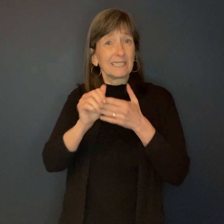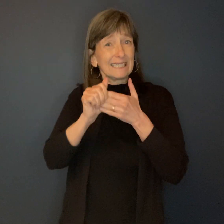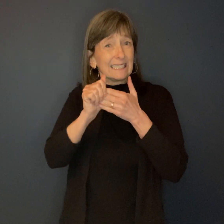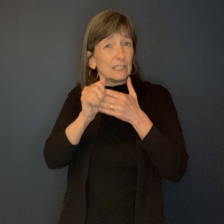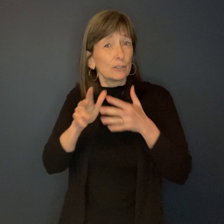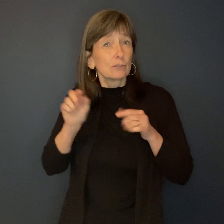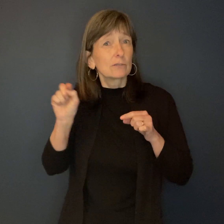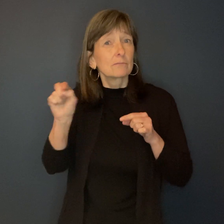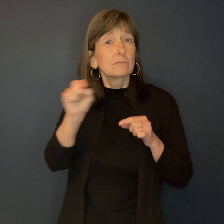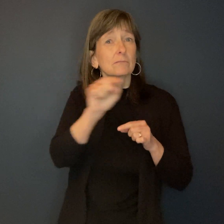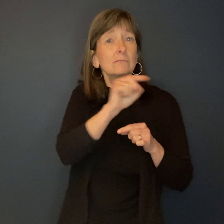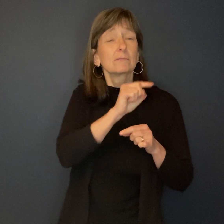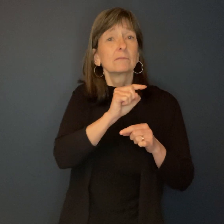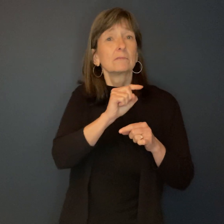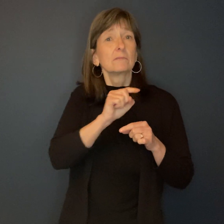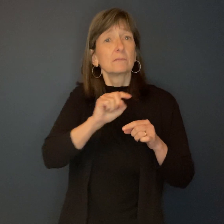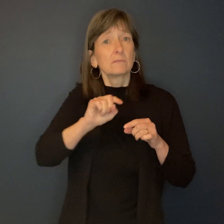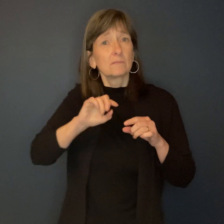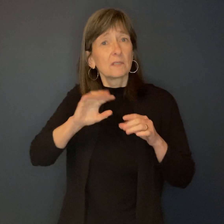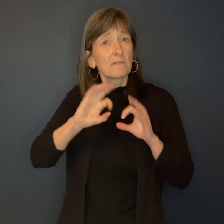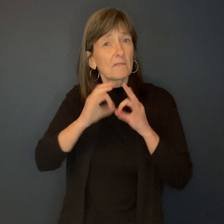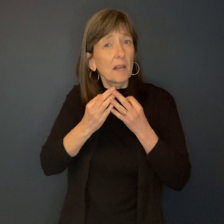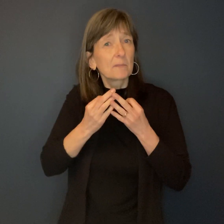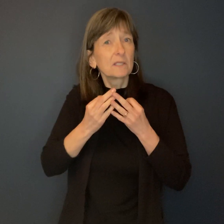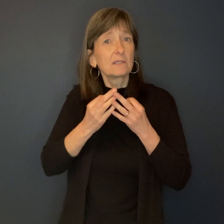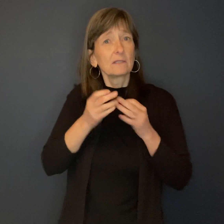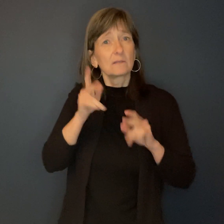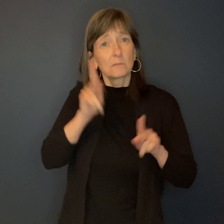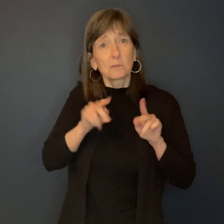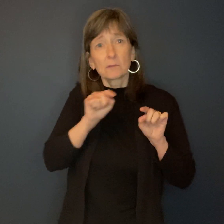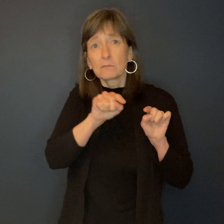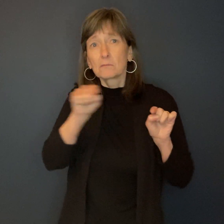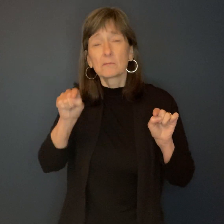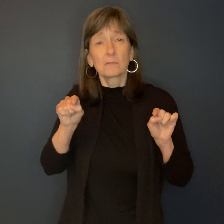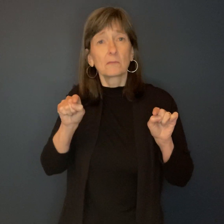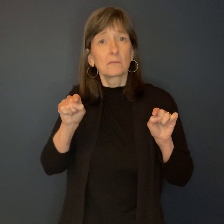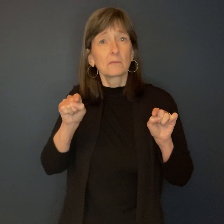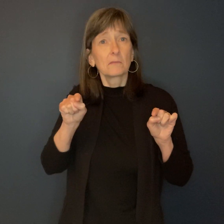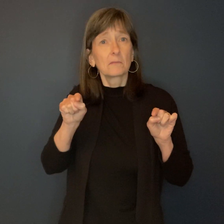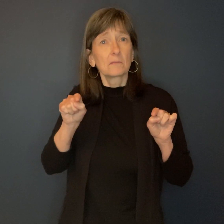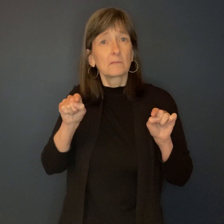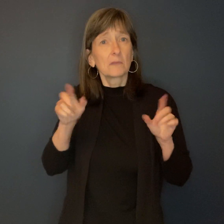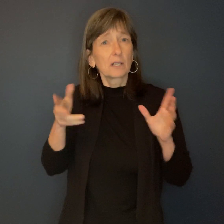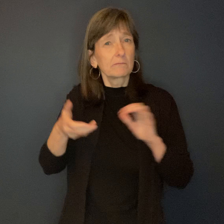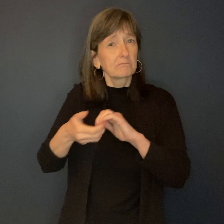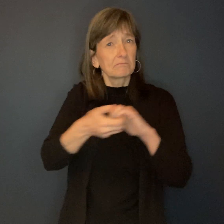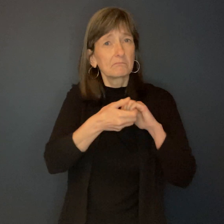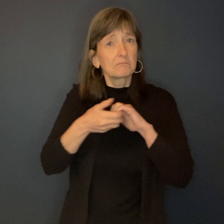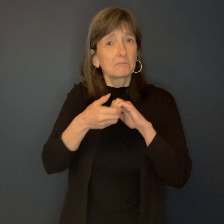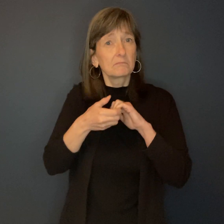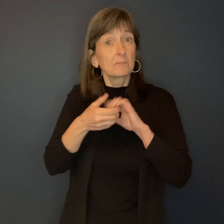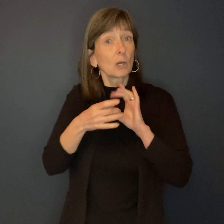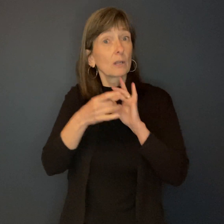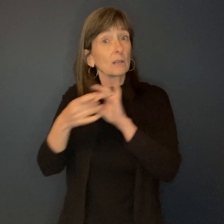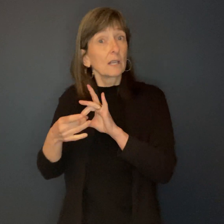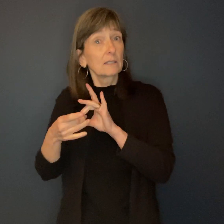in community, individuals and families connected to the closure of the institutions, and in this case particularly Exxon